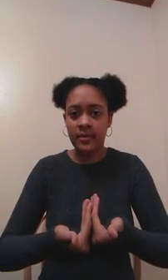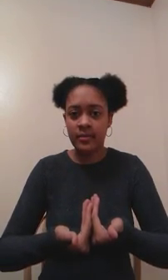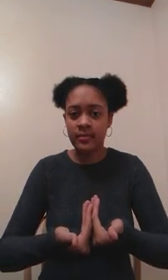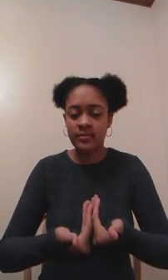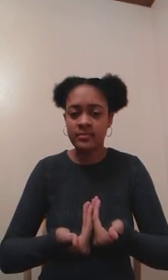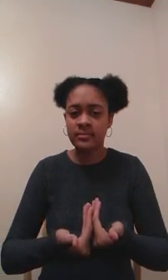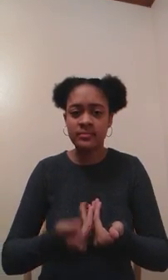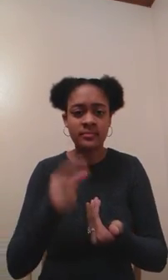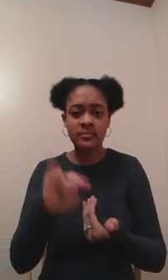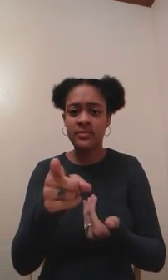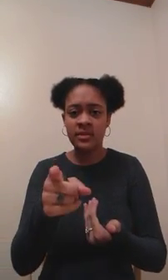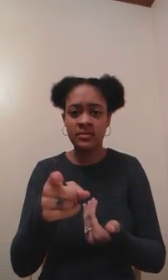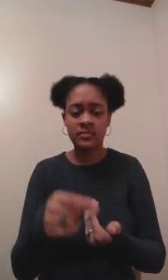How you.